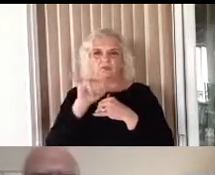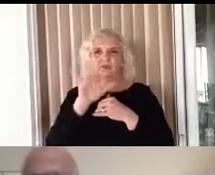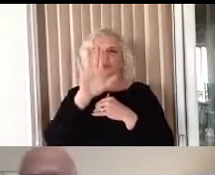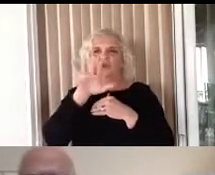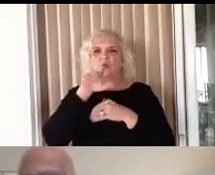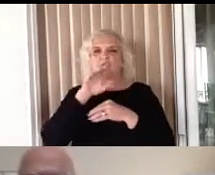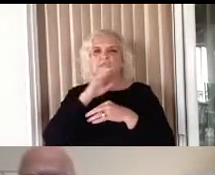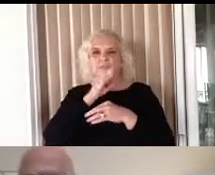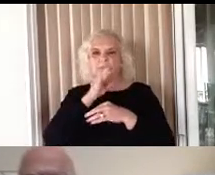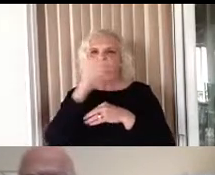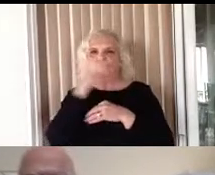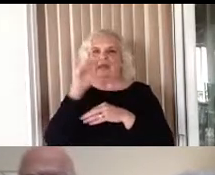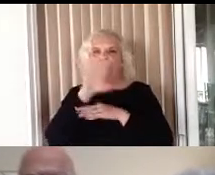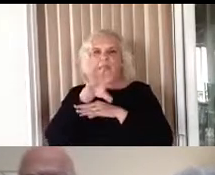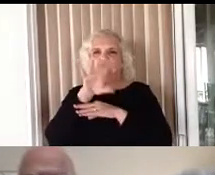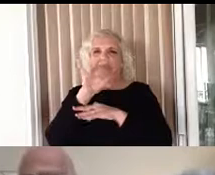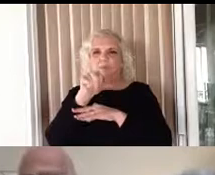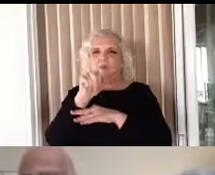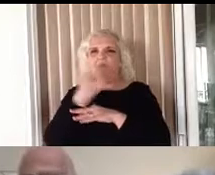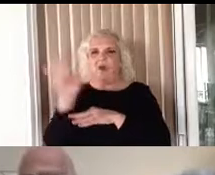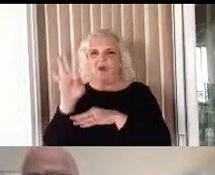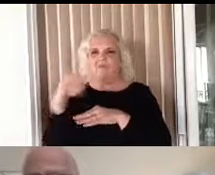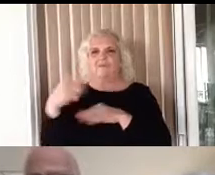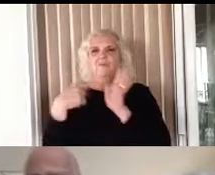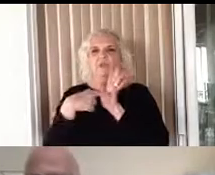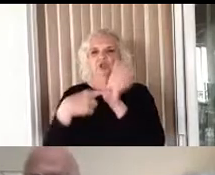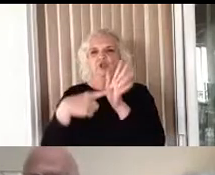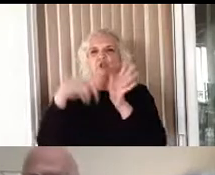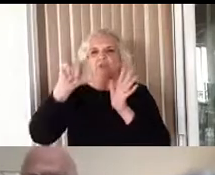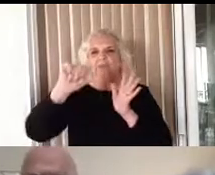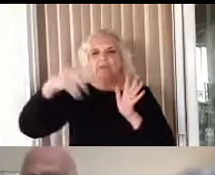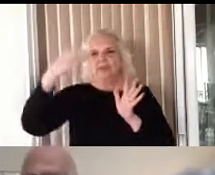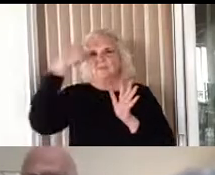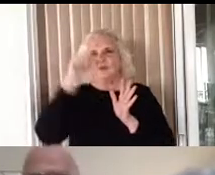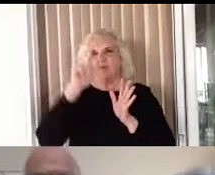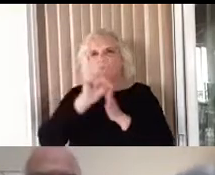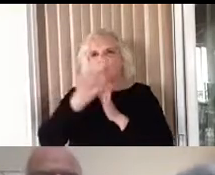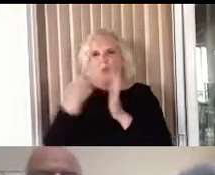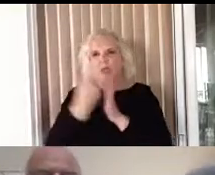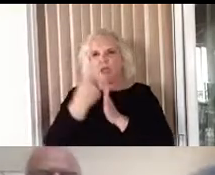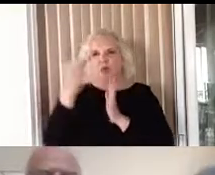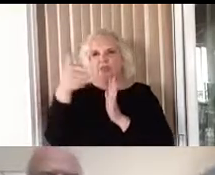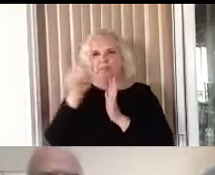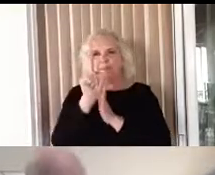off. Then I'm gonna roll a tape that's gonna go for about an hour and 10 minutes.